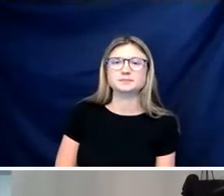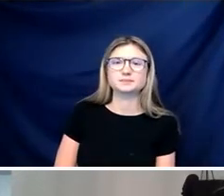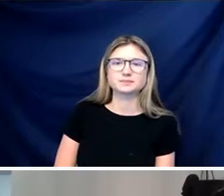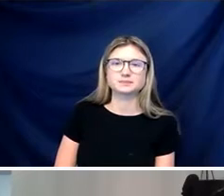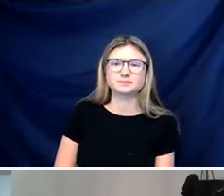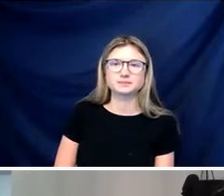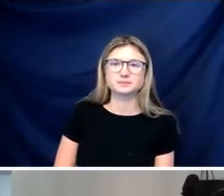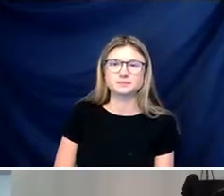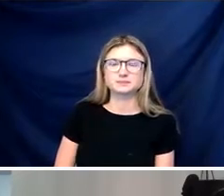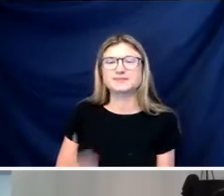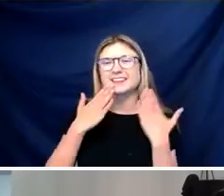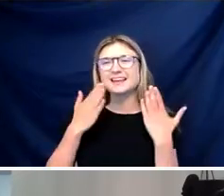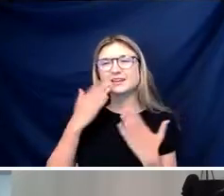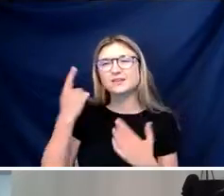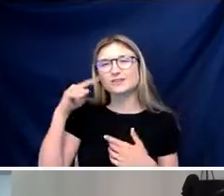Thank you. That's good feedback.